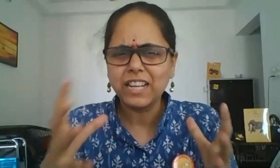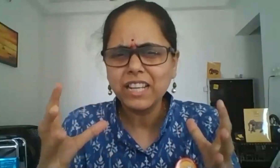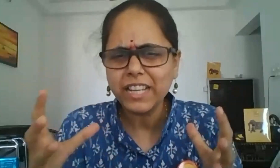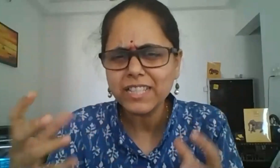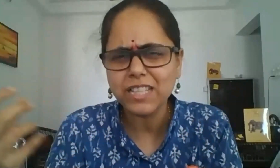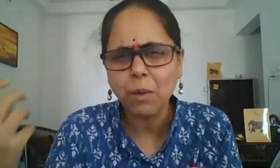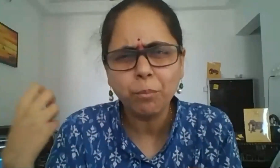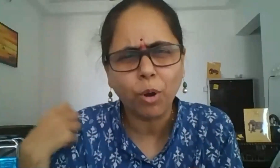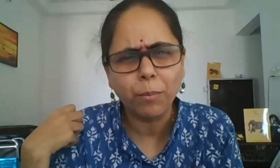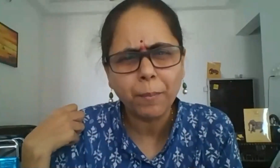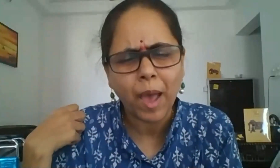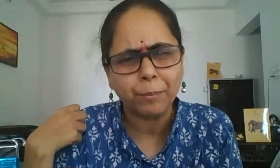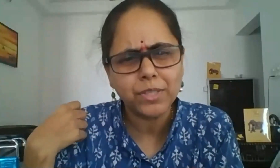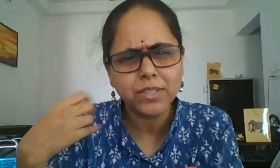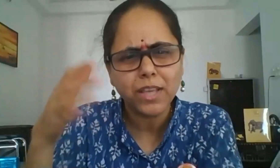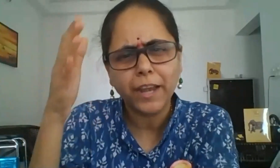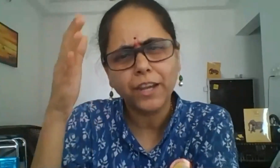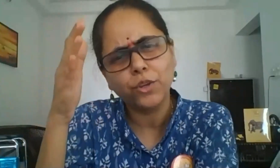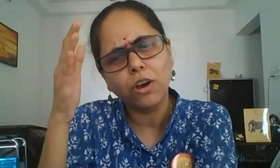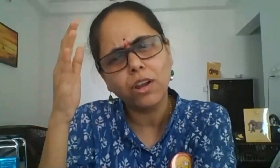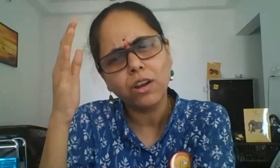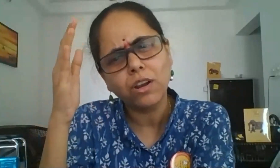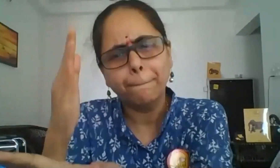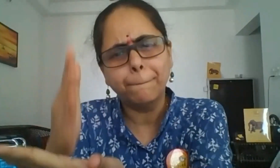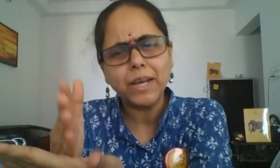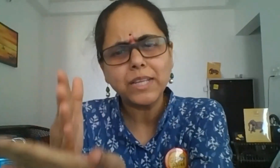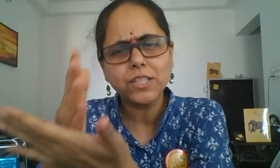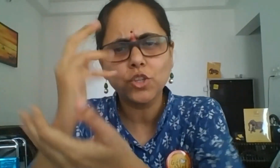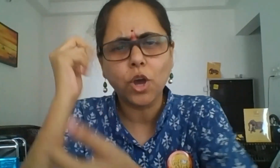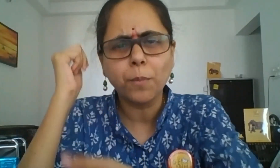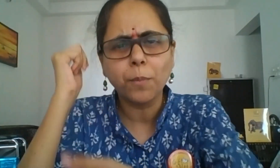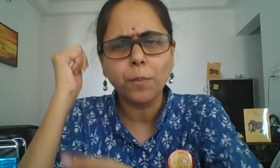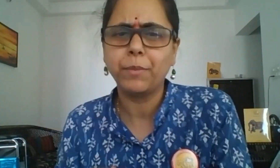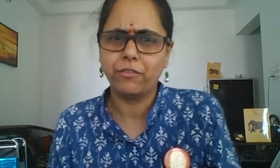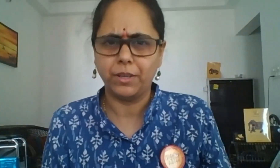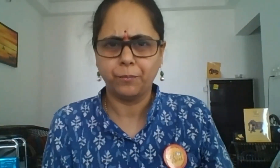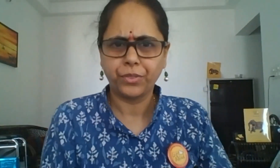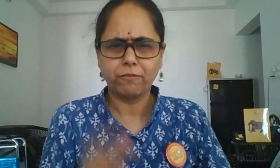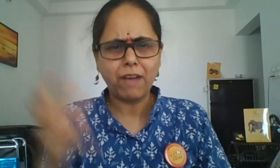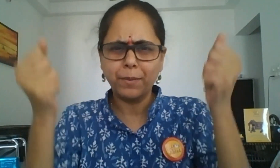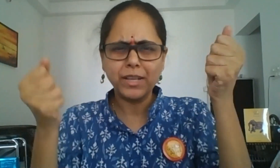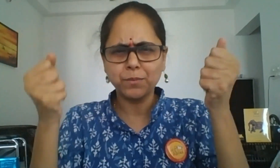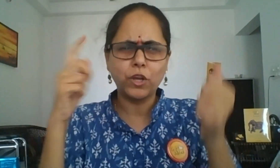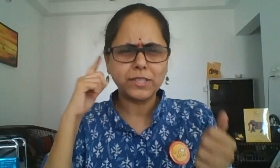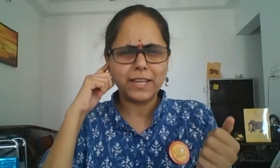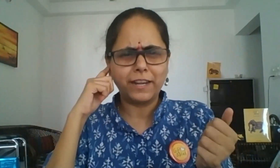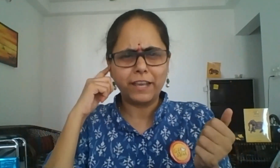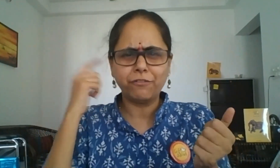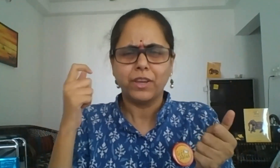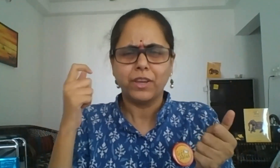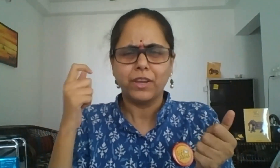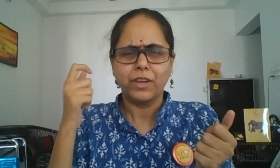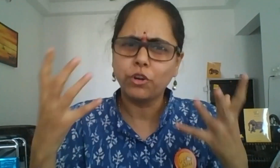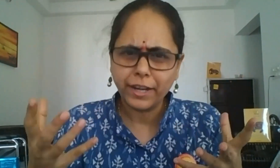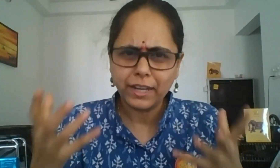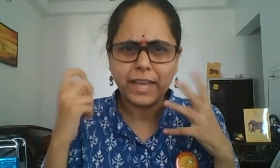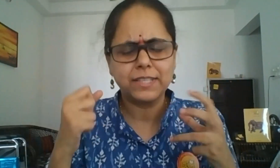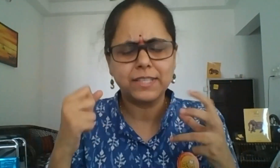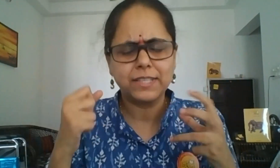suddenly some problem happens and your bus stops in between. Why bus? Because they are deaf, they don't get license, and